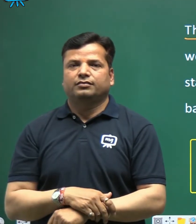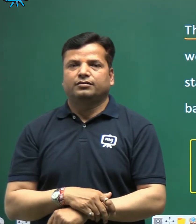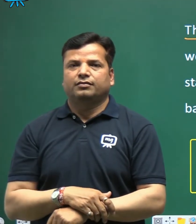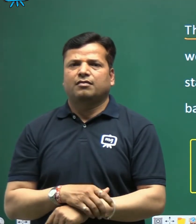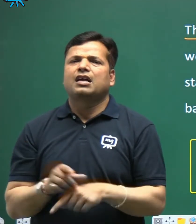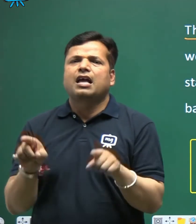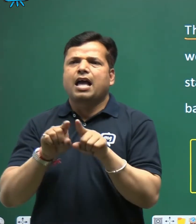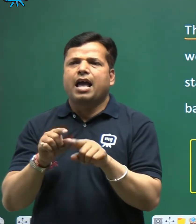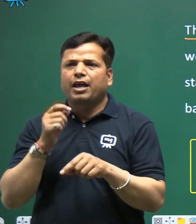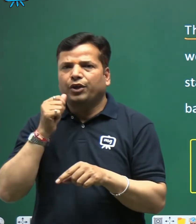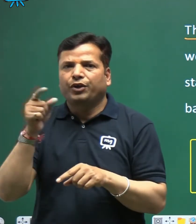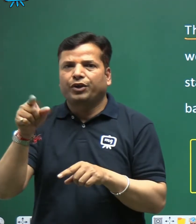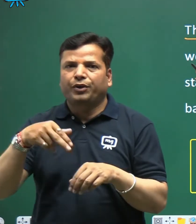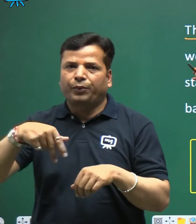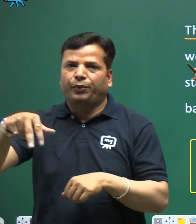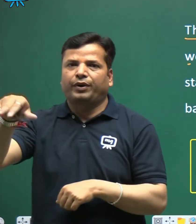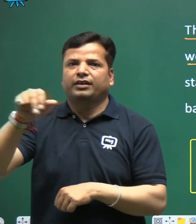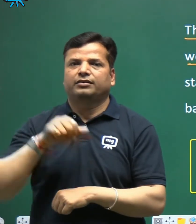as he went